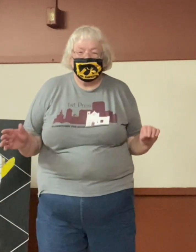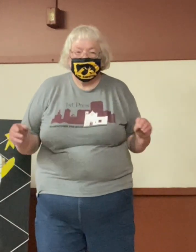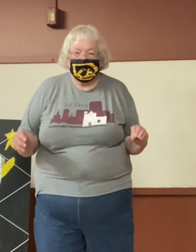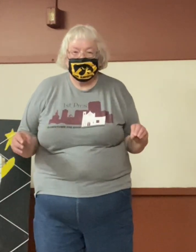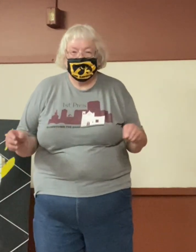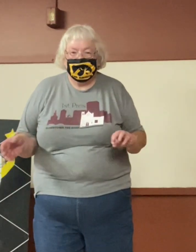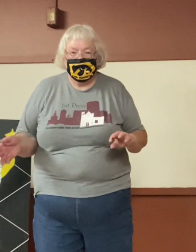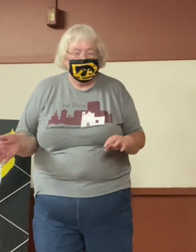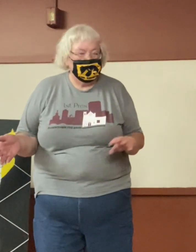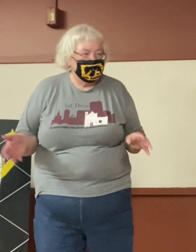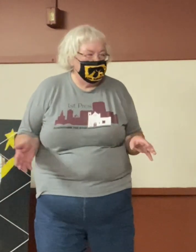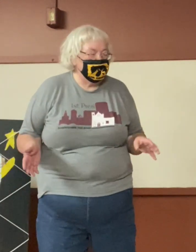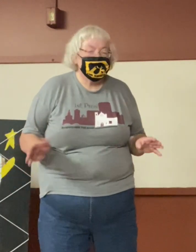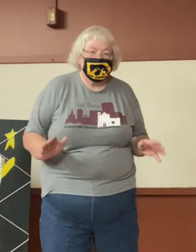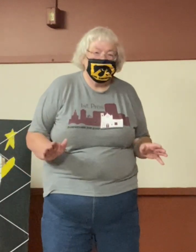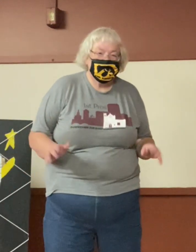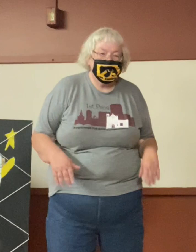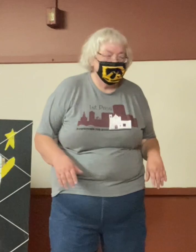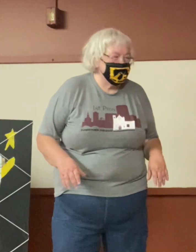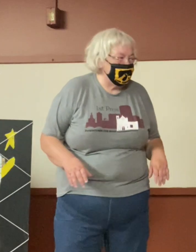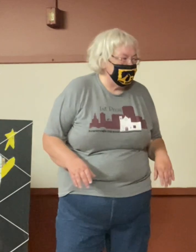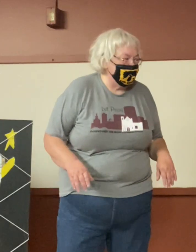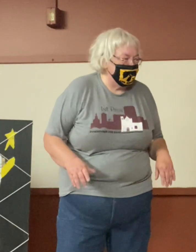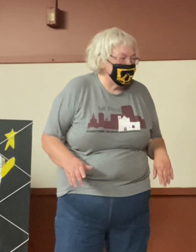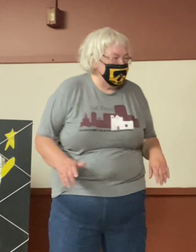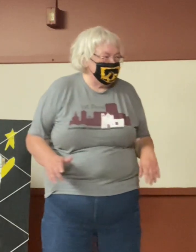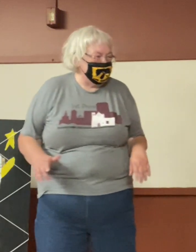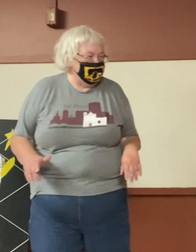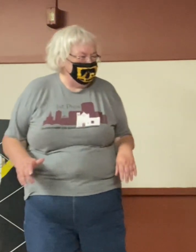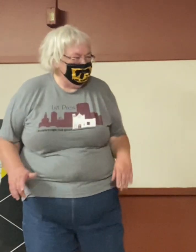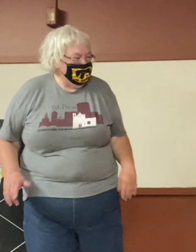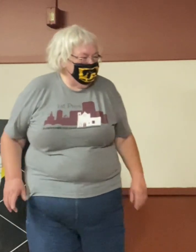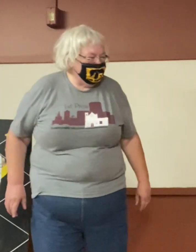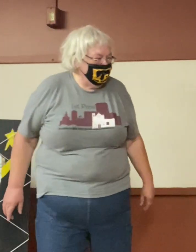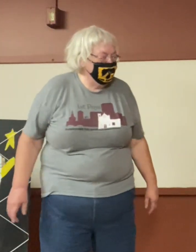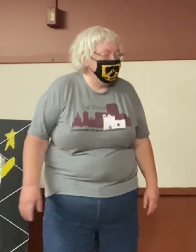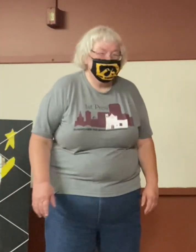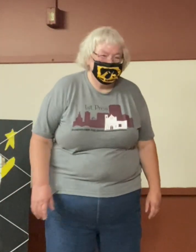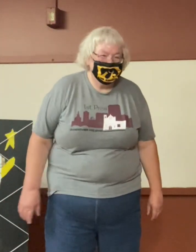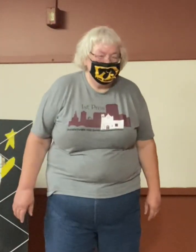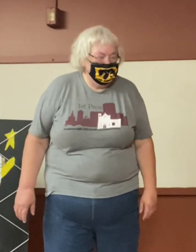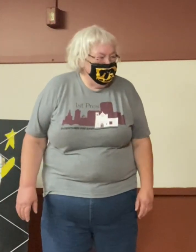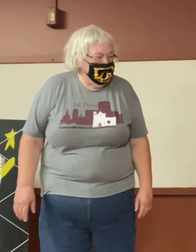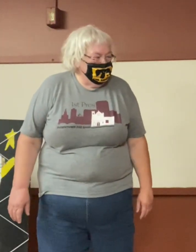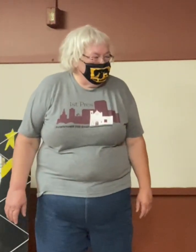that remember Sunday school and like we did fall class, you always remember we sang that before snack time. Yeah.